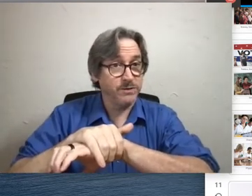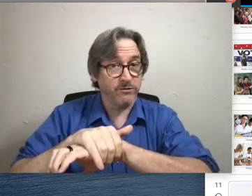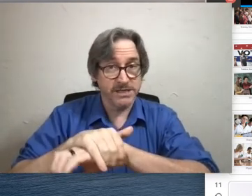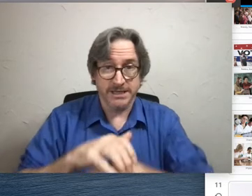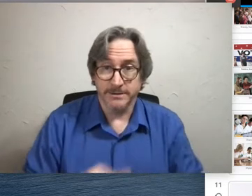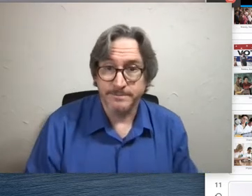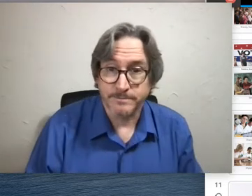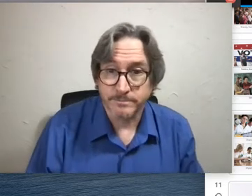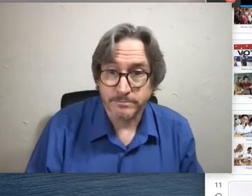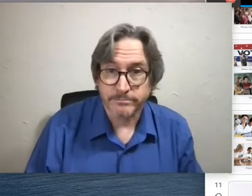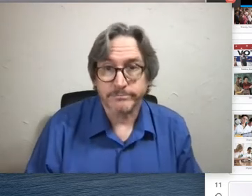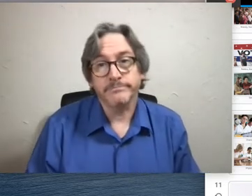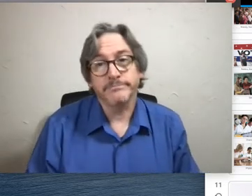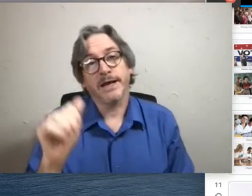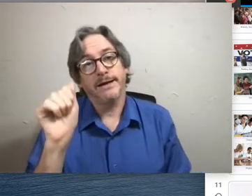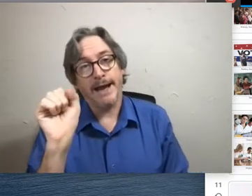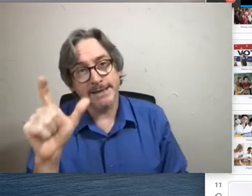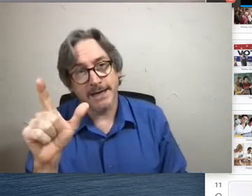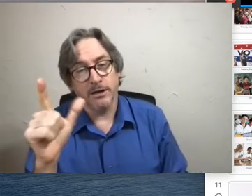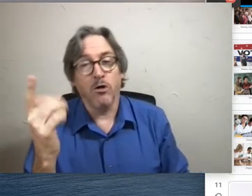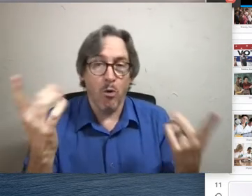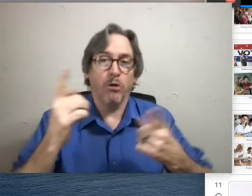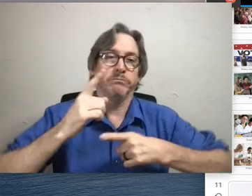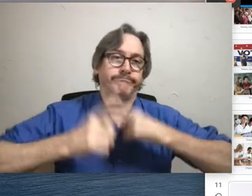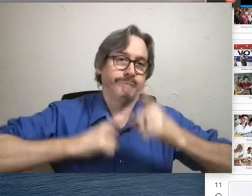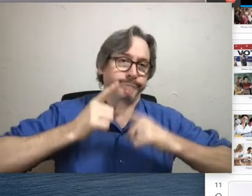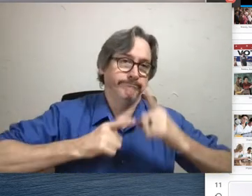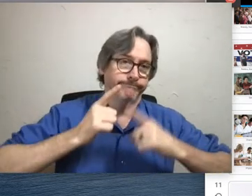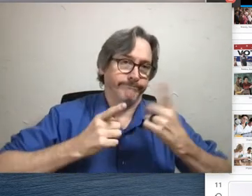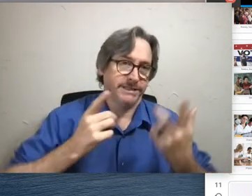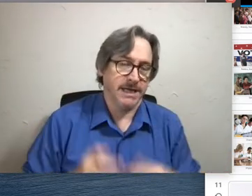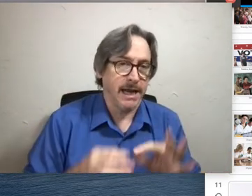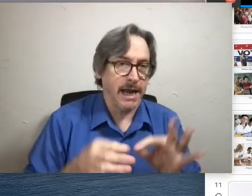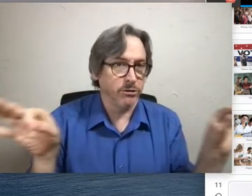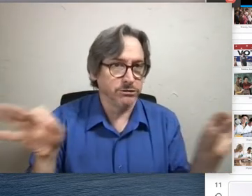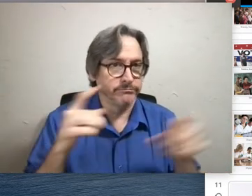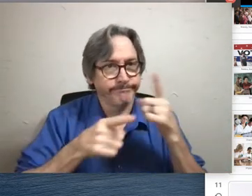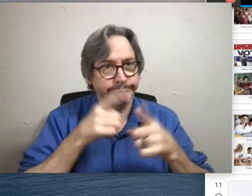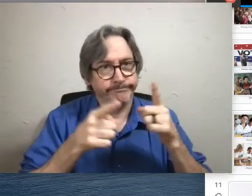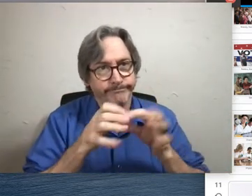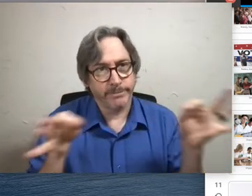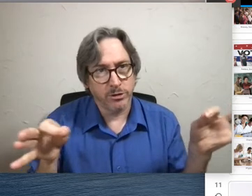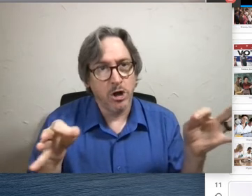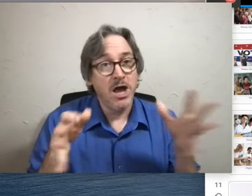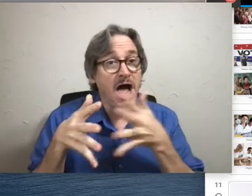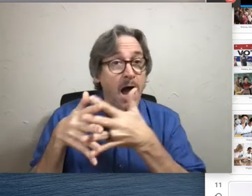English we've already seen. ASL or sign language.